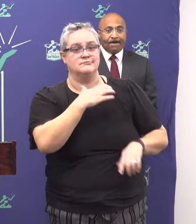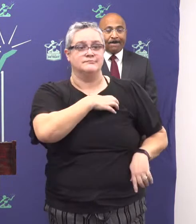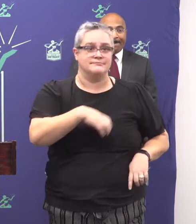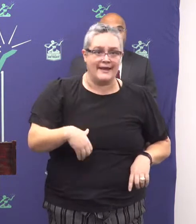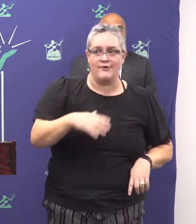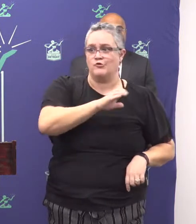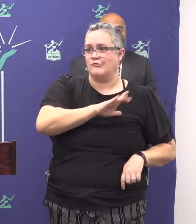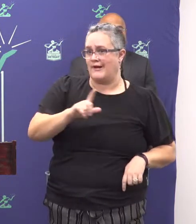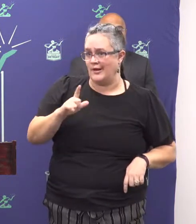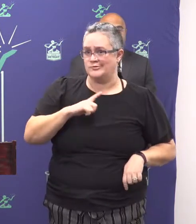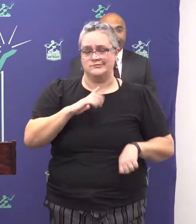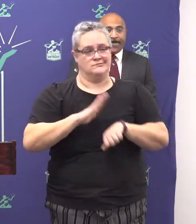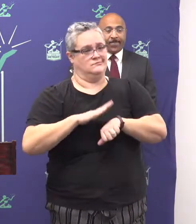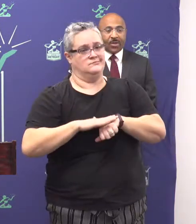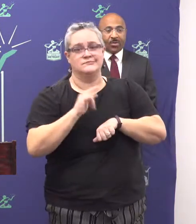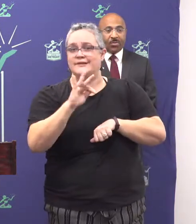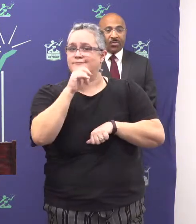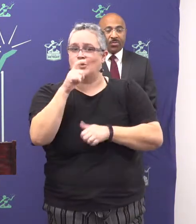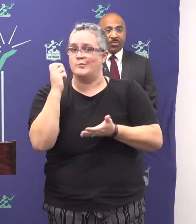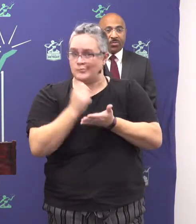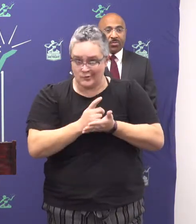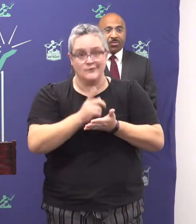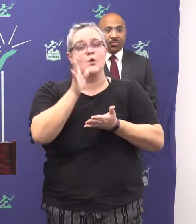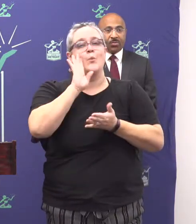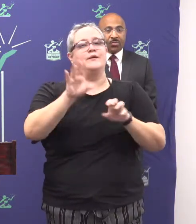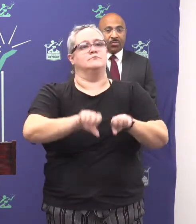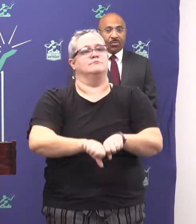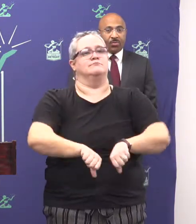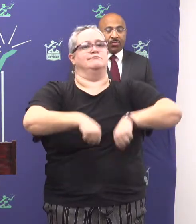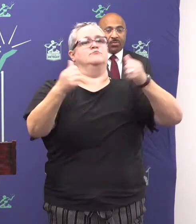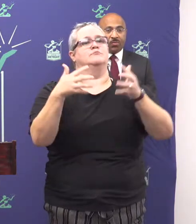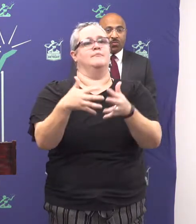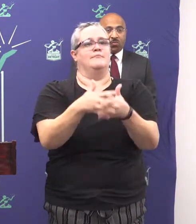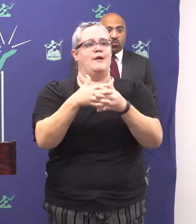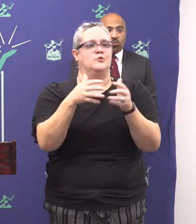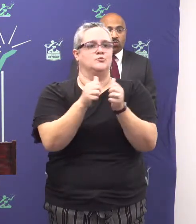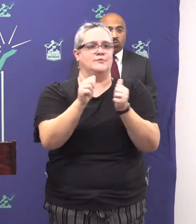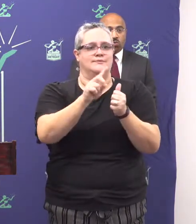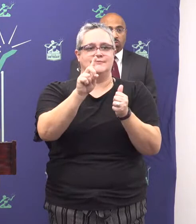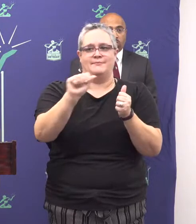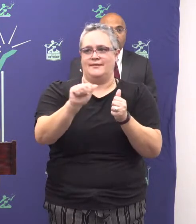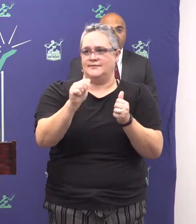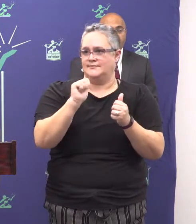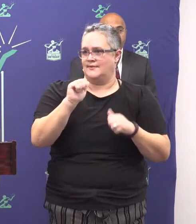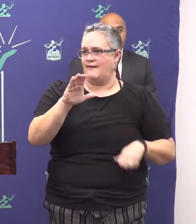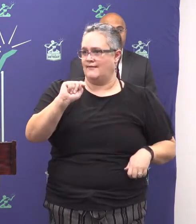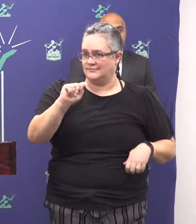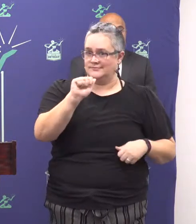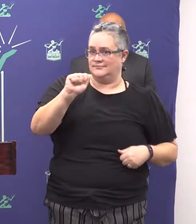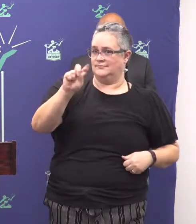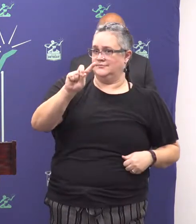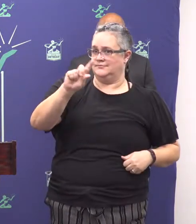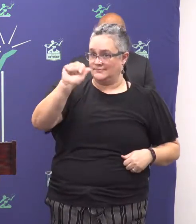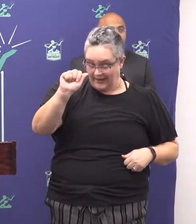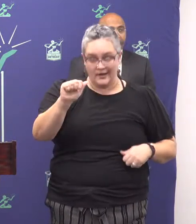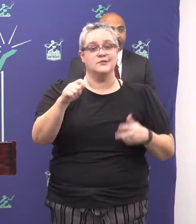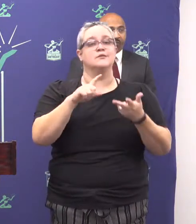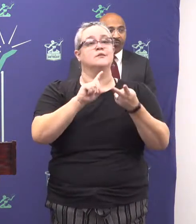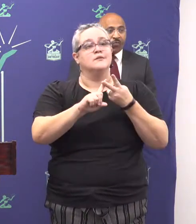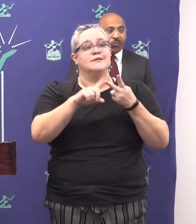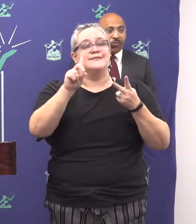council, saying, if you do not approve this, you are in violation of the Americans with Disabilities Act. You're subject to Justice